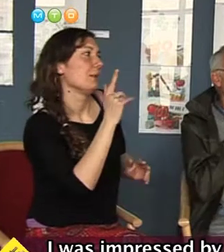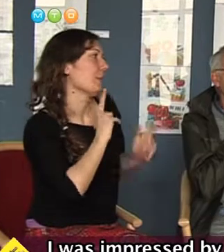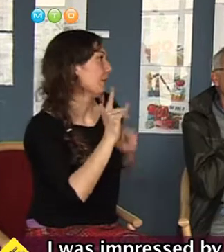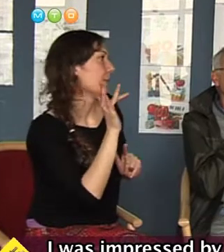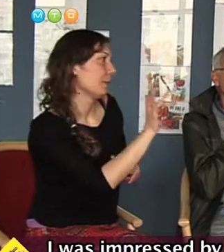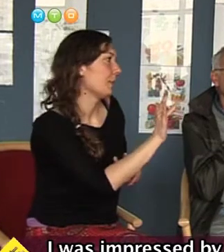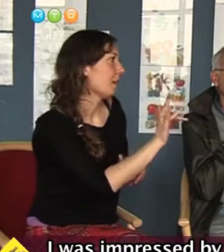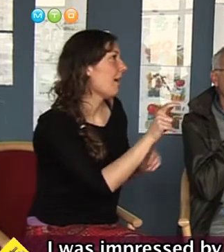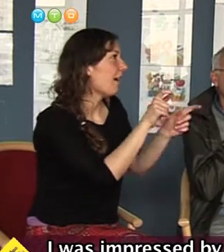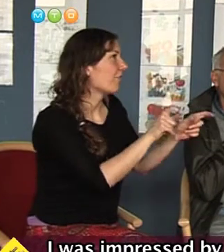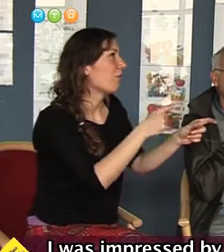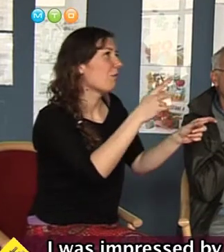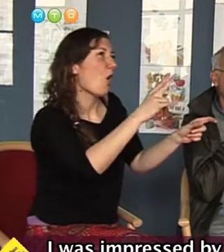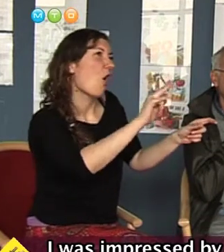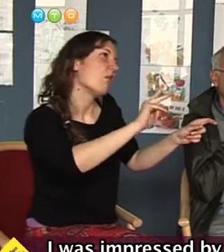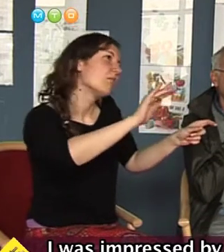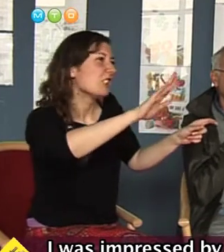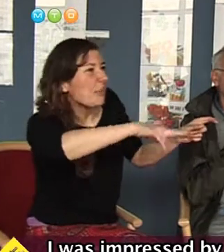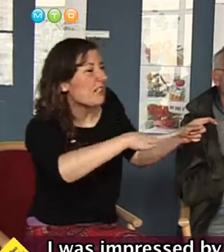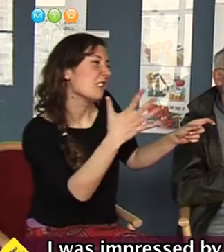Not so many others, to be honest.